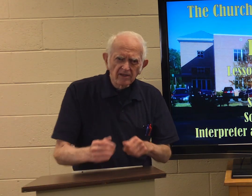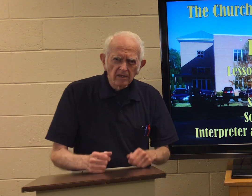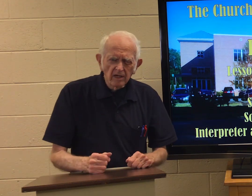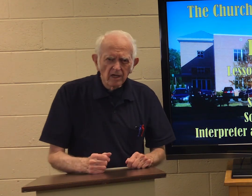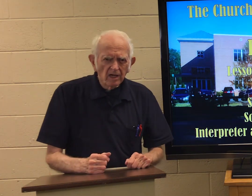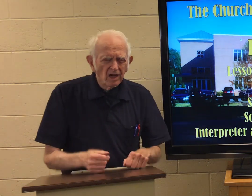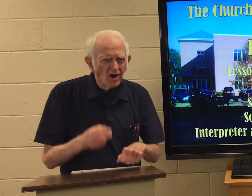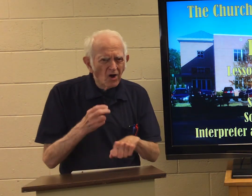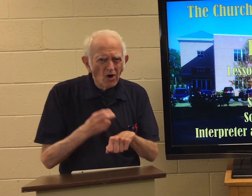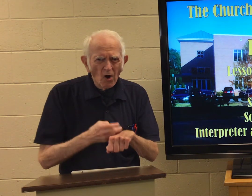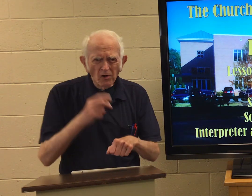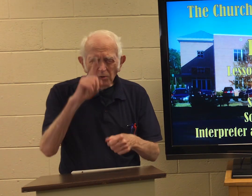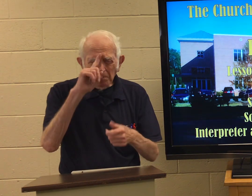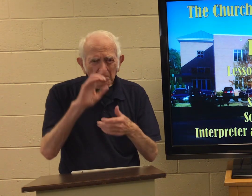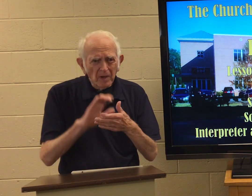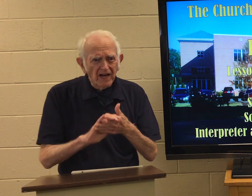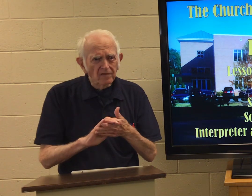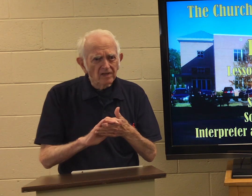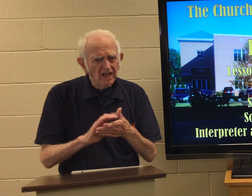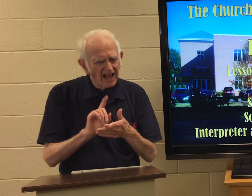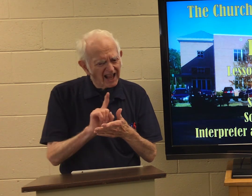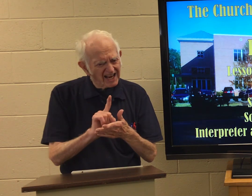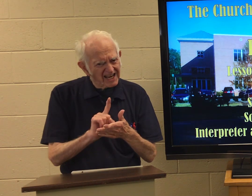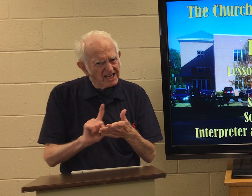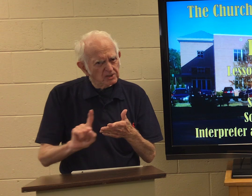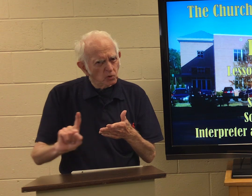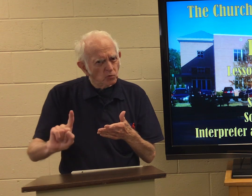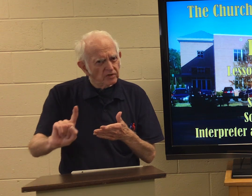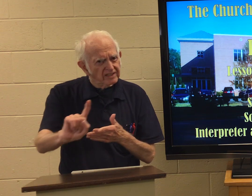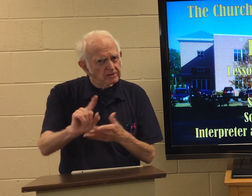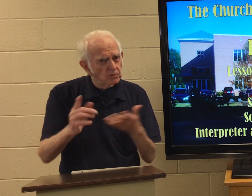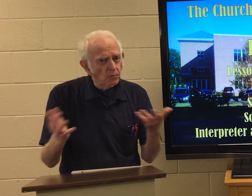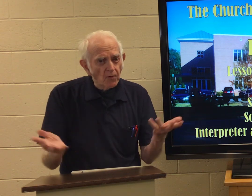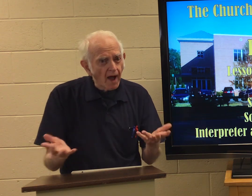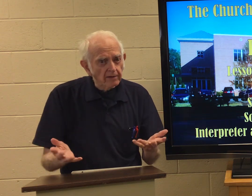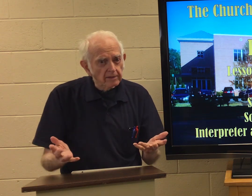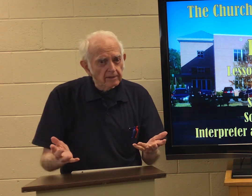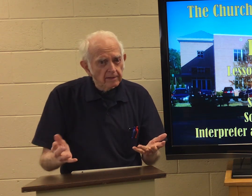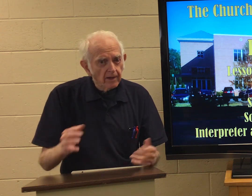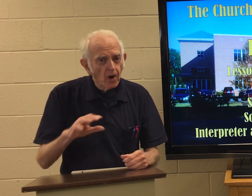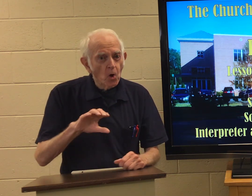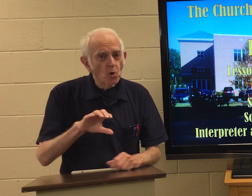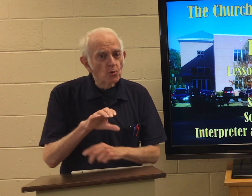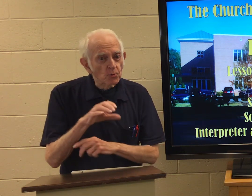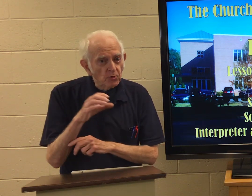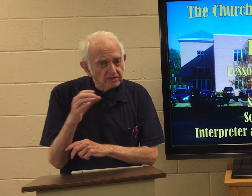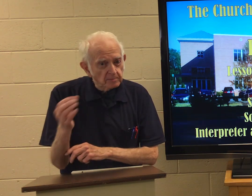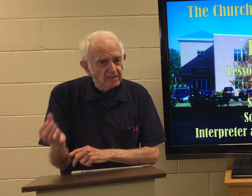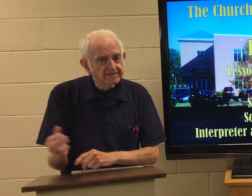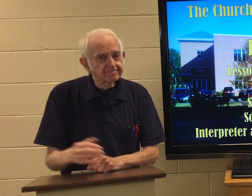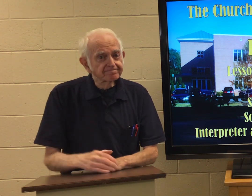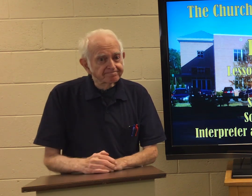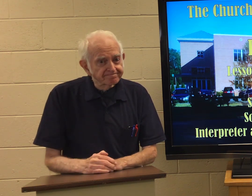Good morning. It's hard to believe next week is what? Christmas.